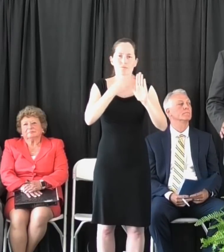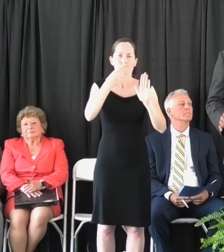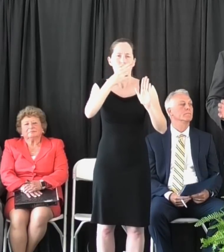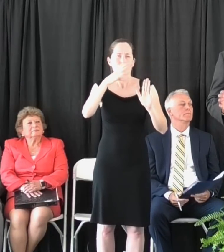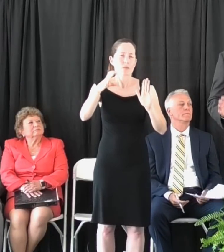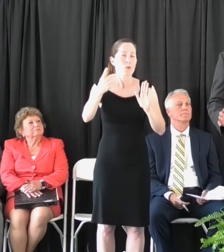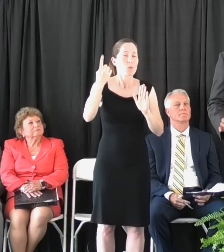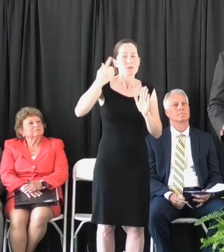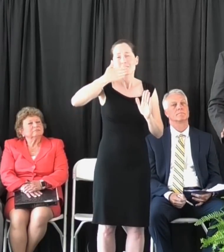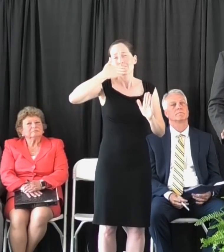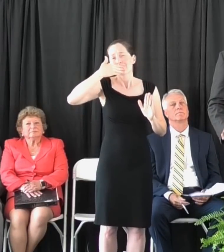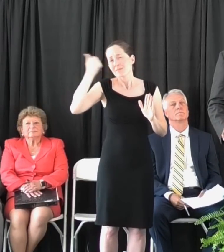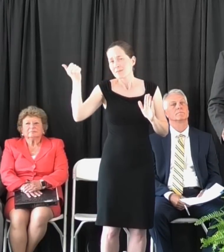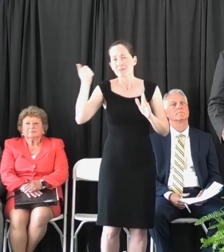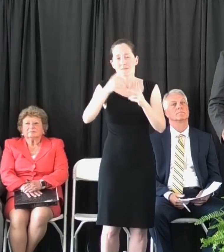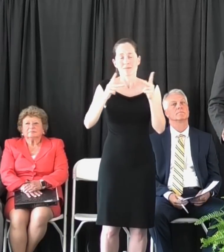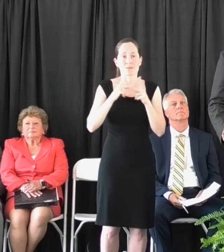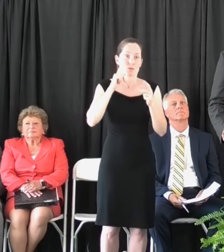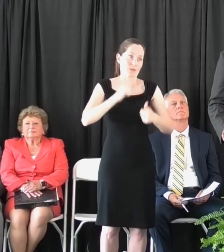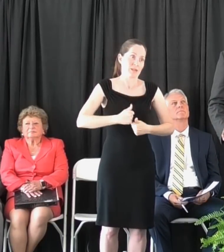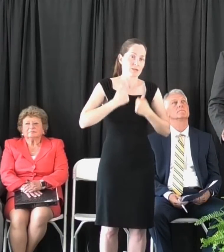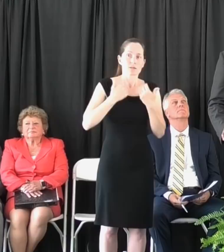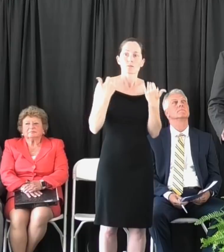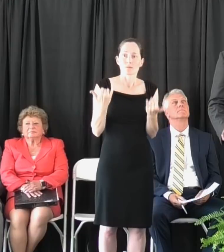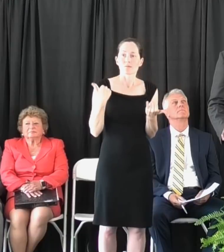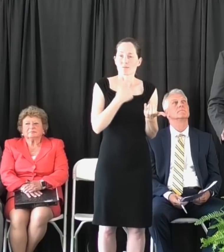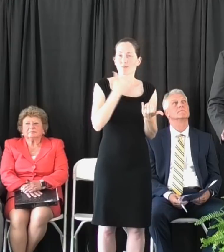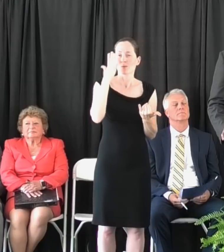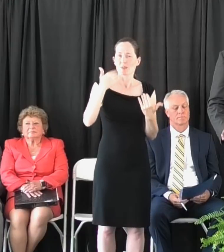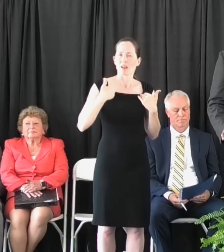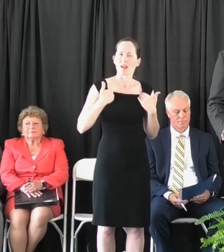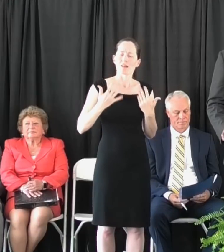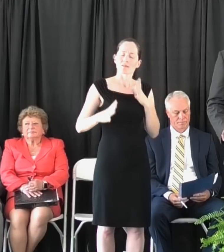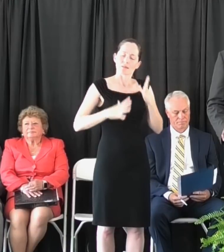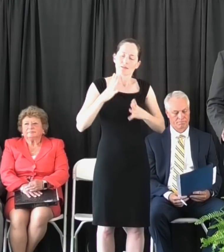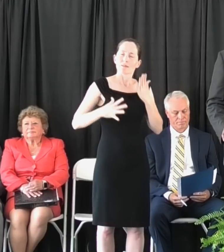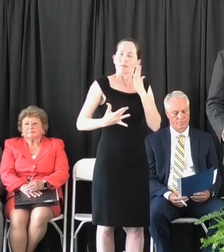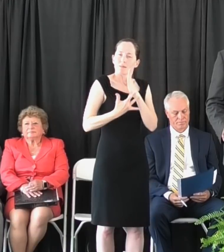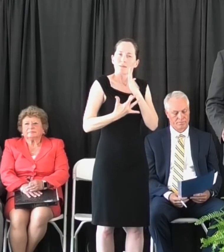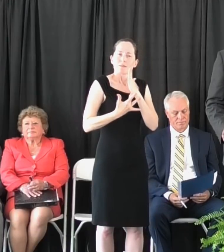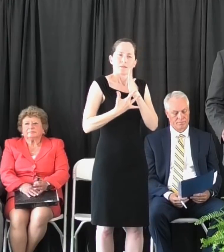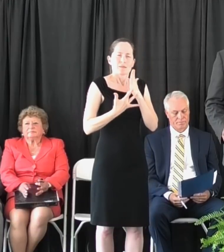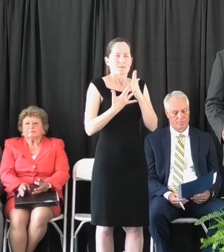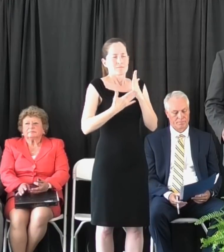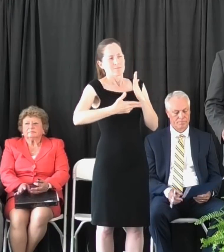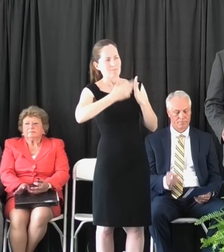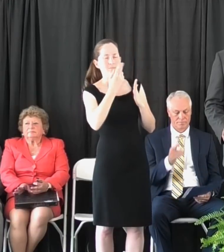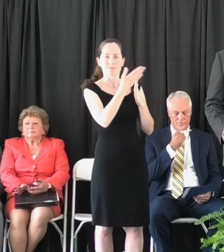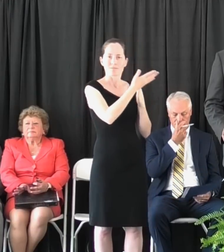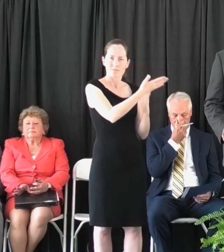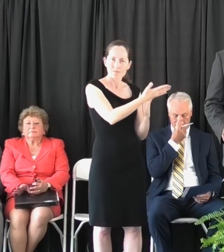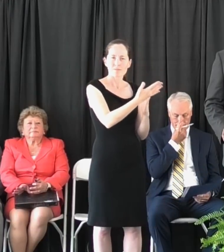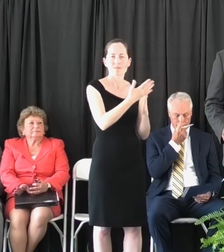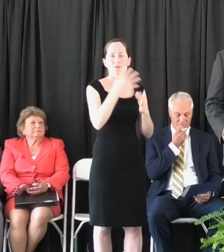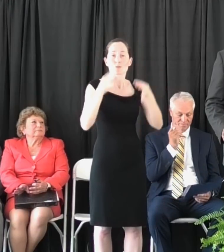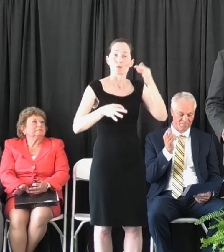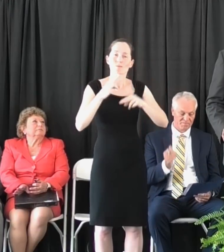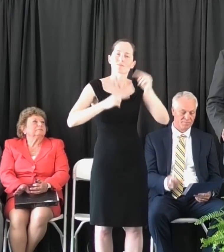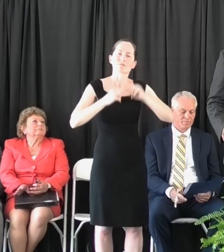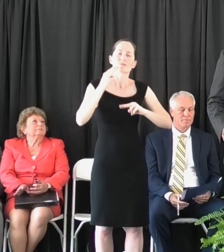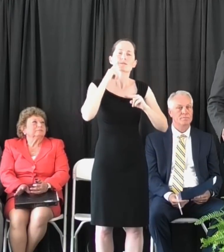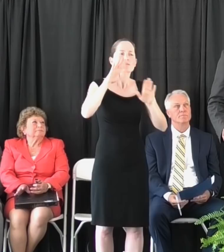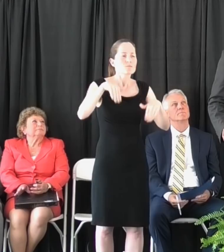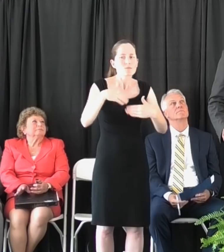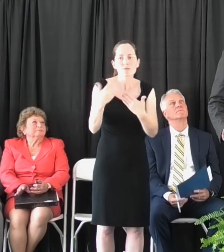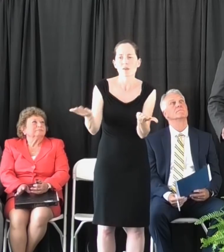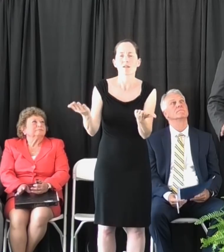have a progressive, state-of-the-art courthouse to better serve our community and to provide fair, effective, and efficient